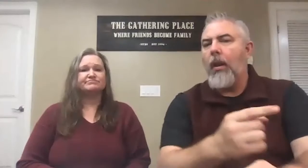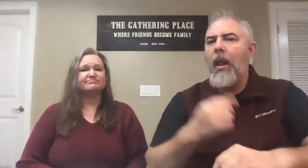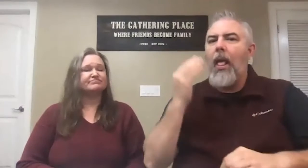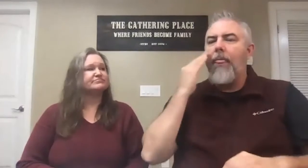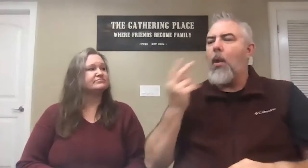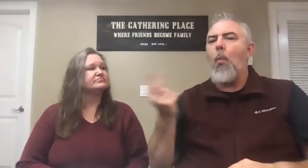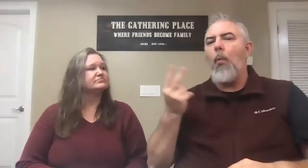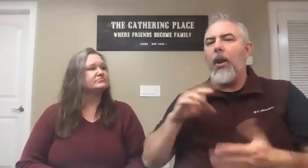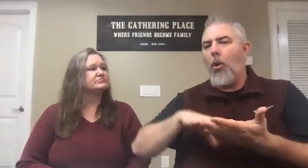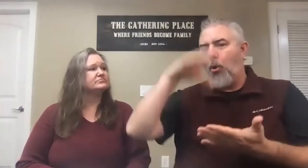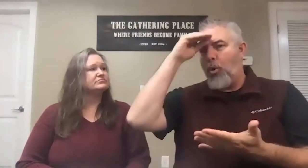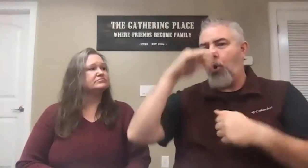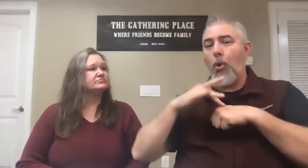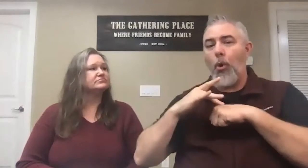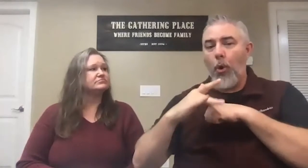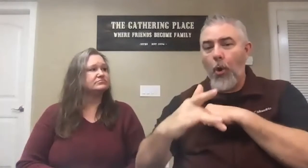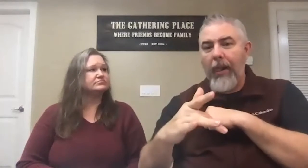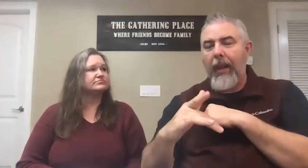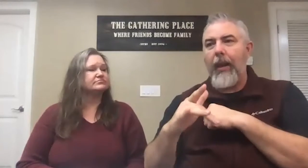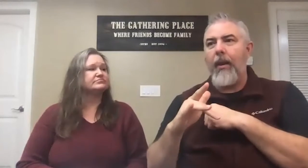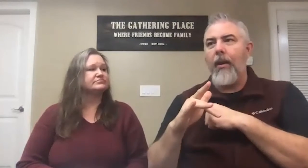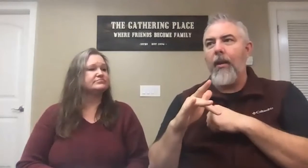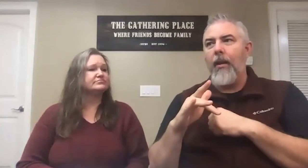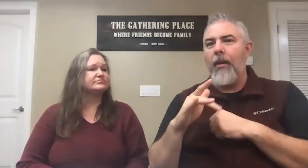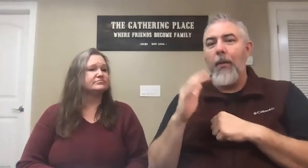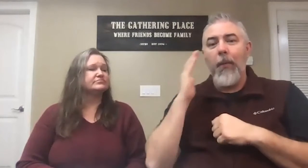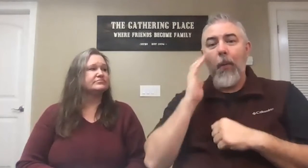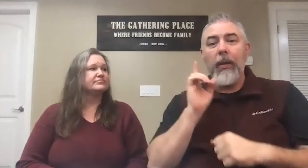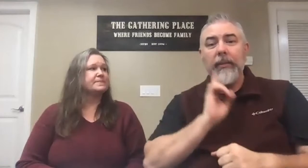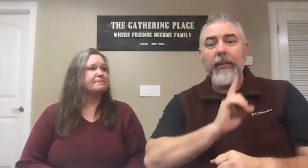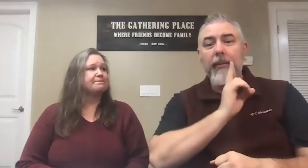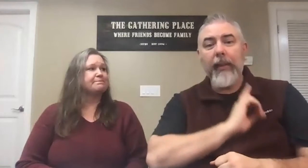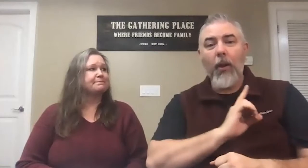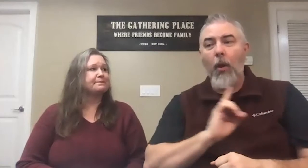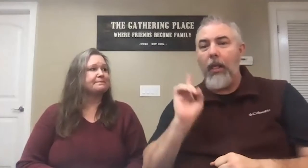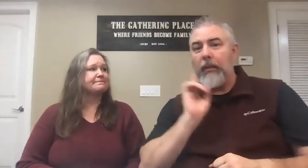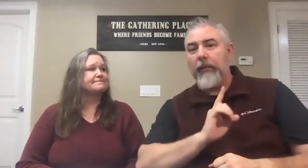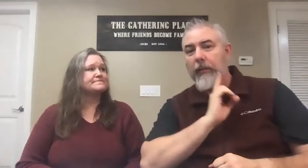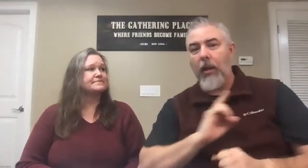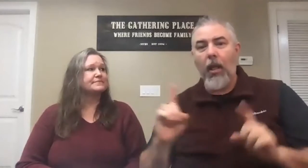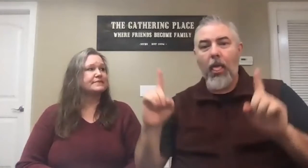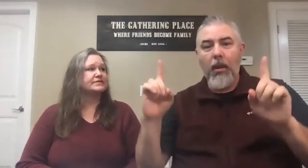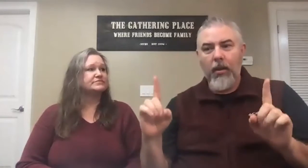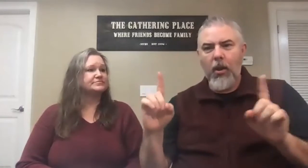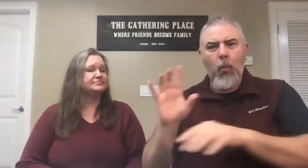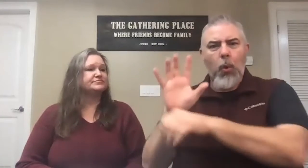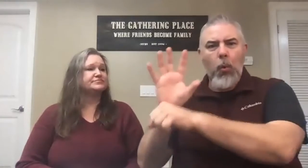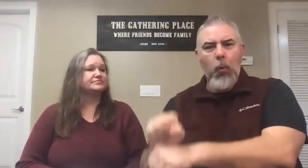Right. I think we learned early on in our marriage Um, when we were